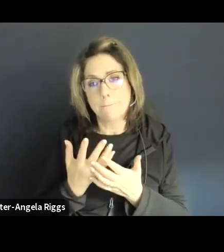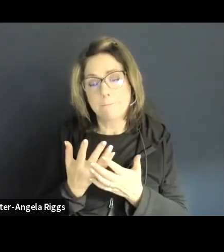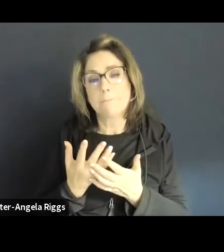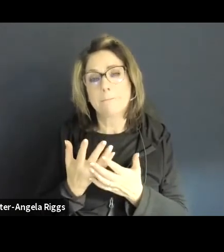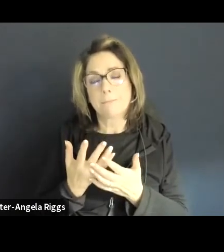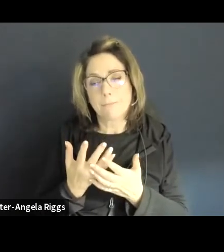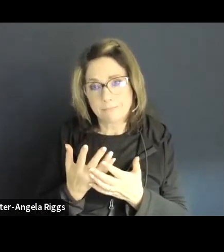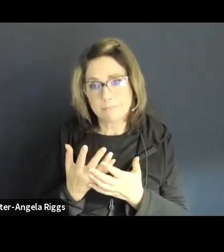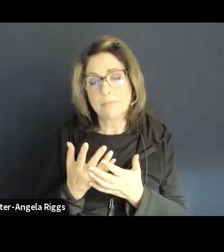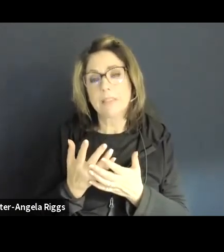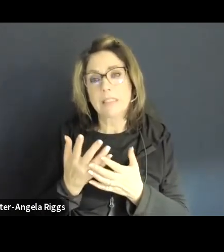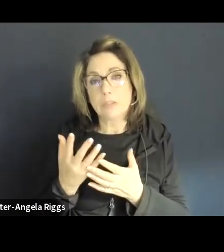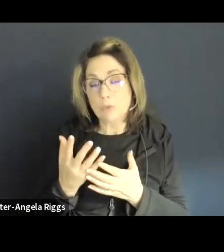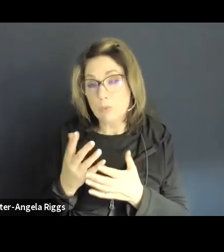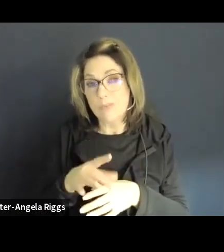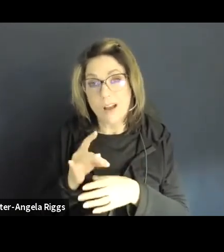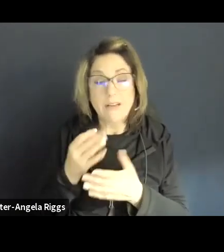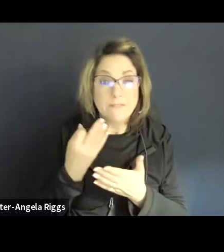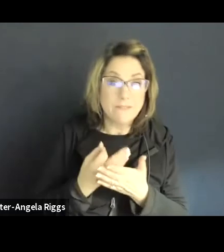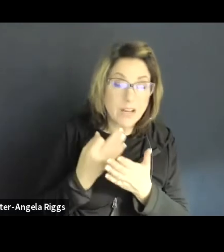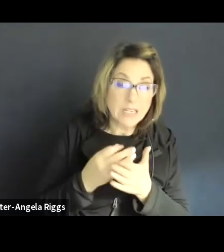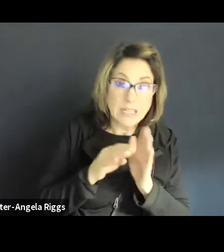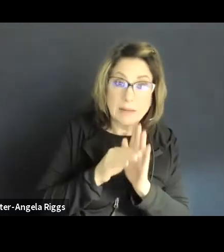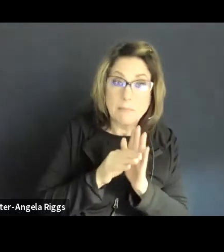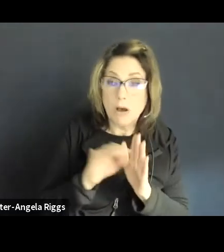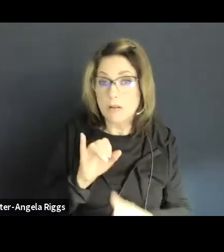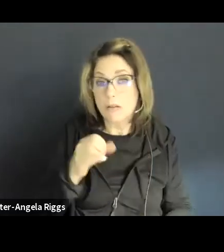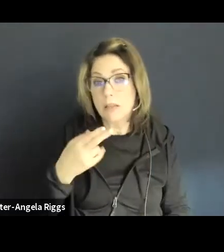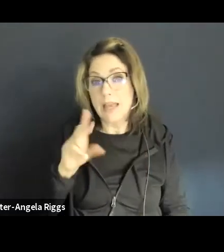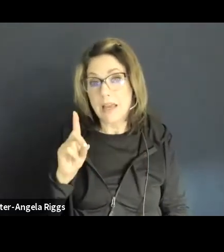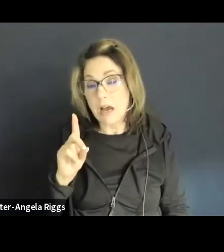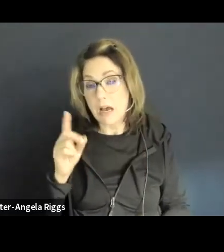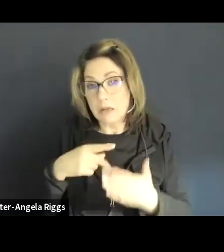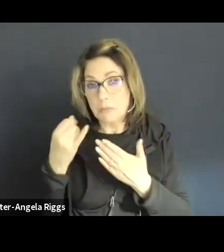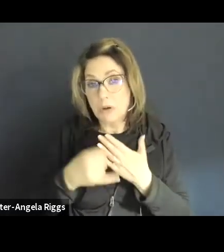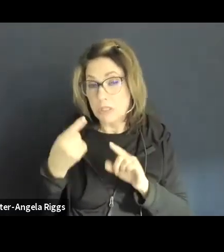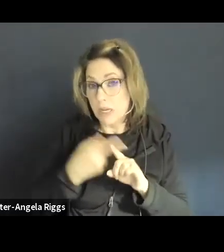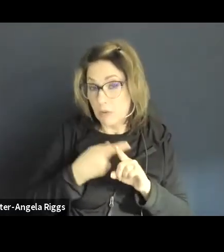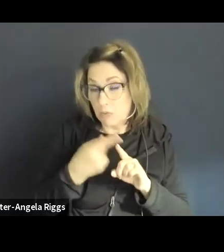funding models such as the HUD project rental assistance